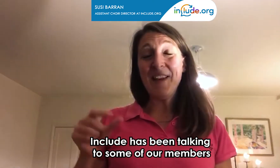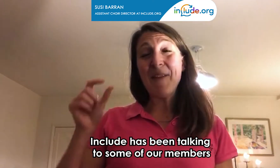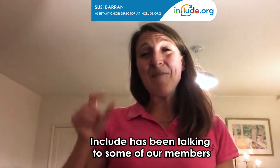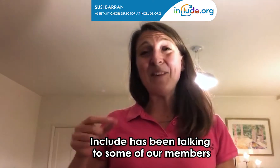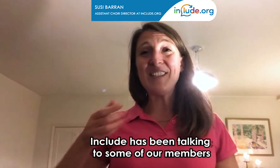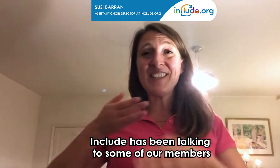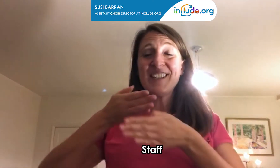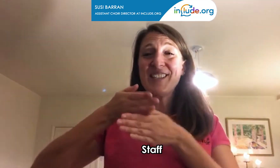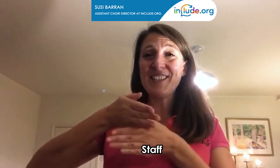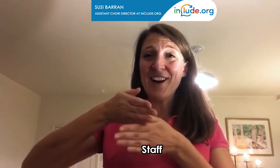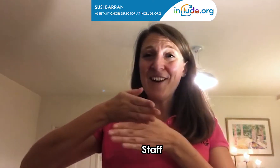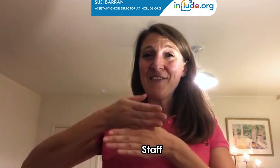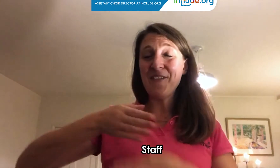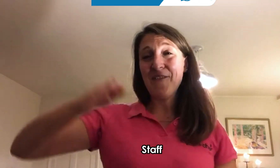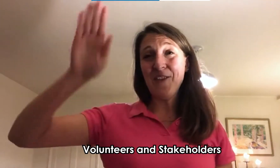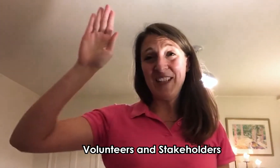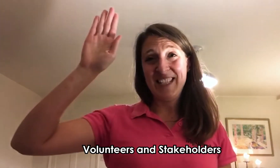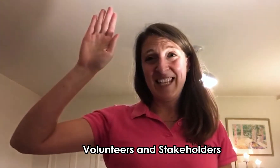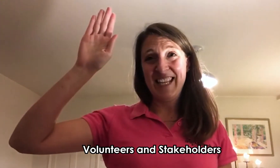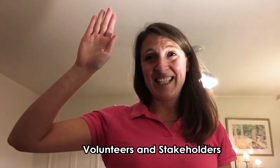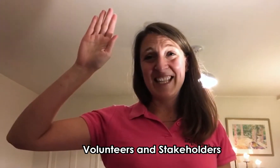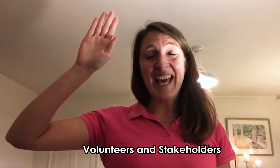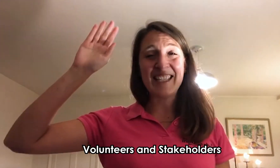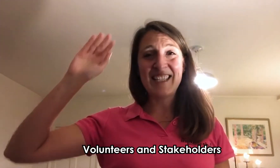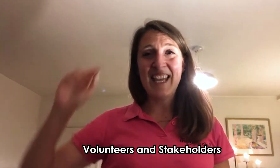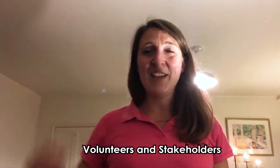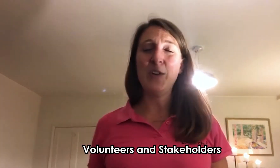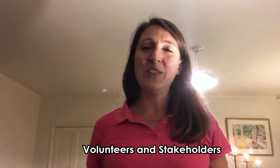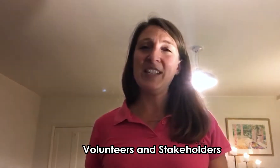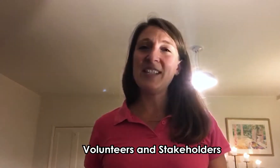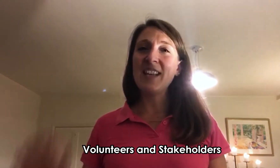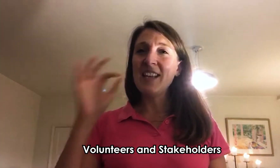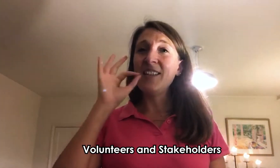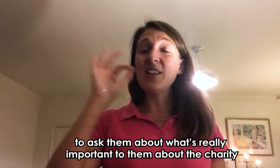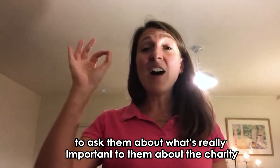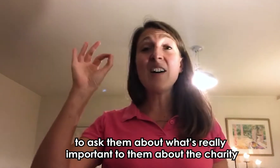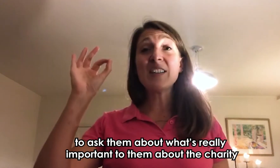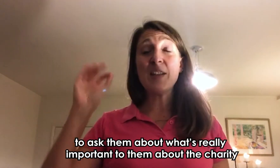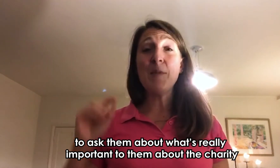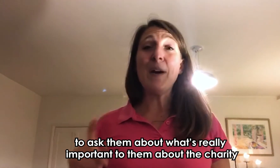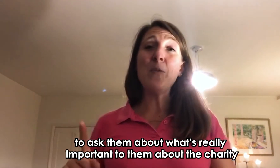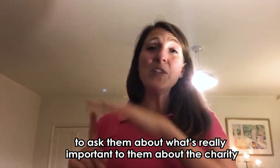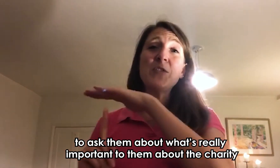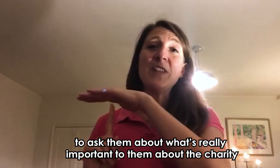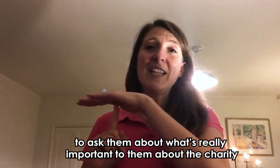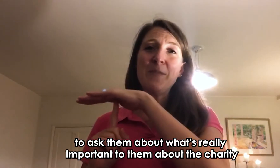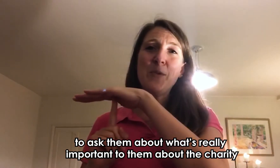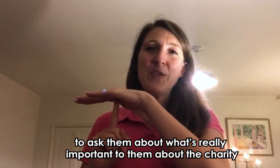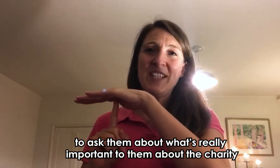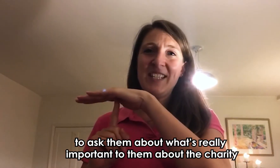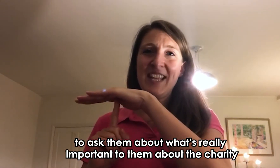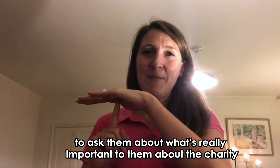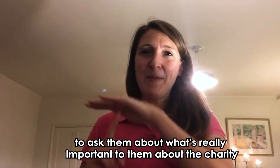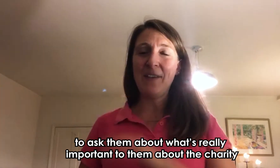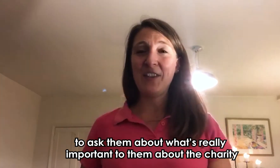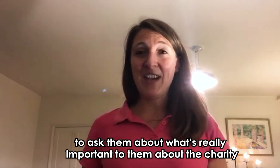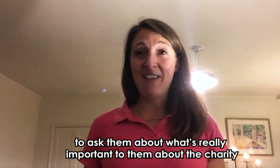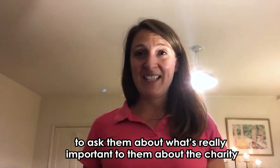their members, staff, volunteers and stakeholders to ask them about what's really important to them about the charity.